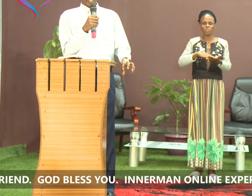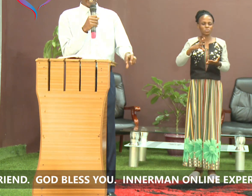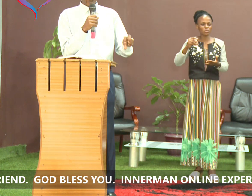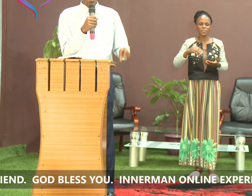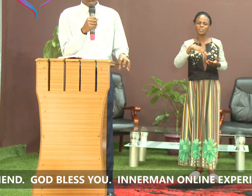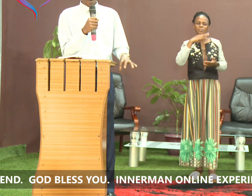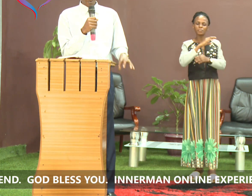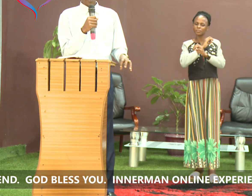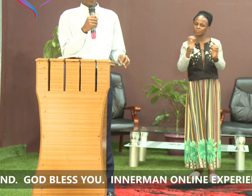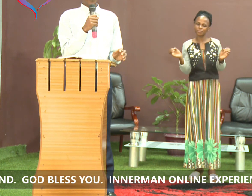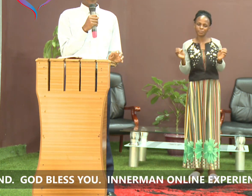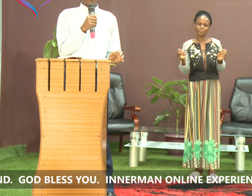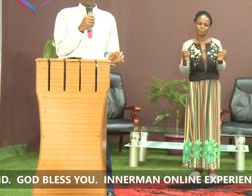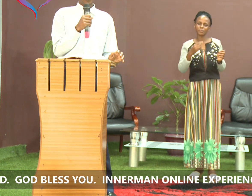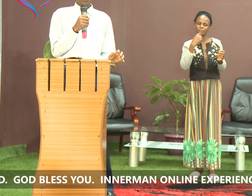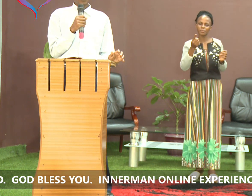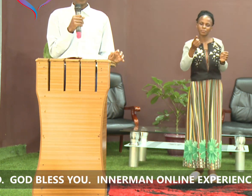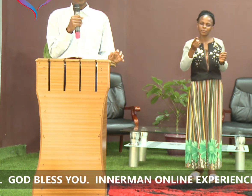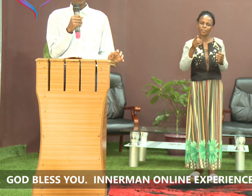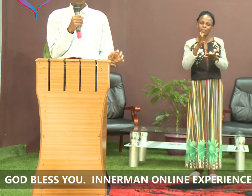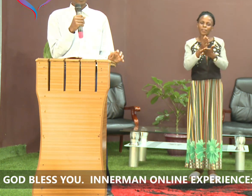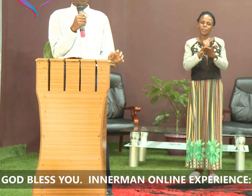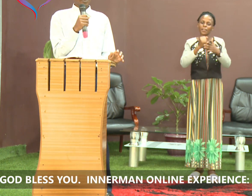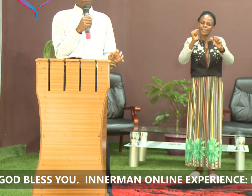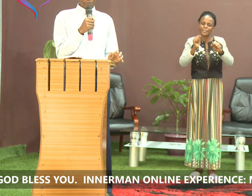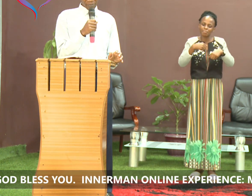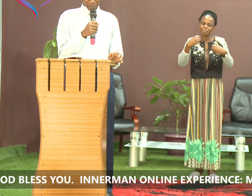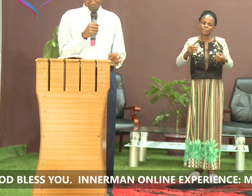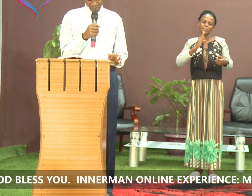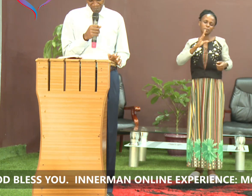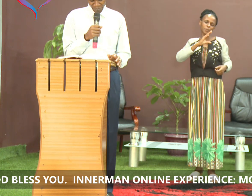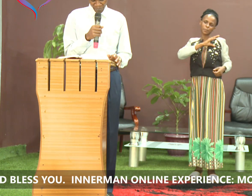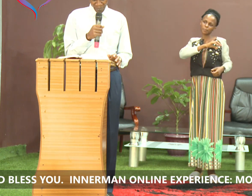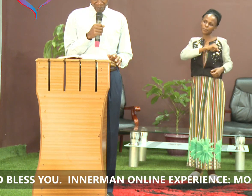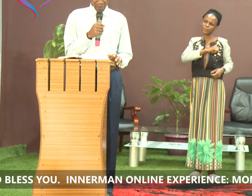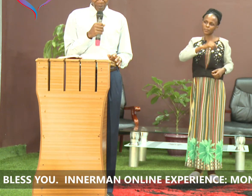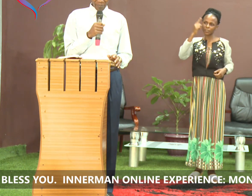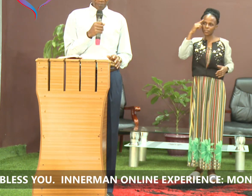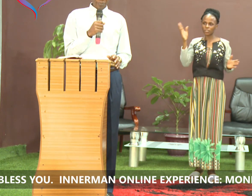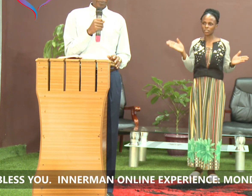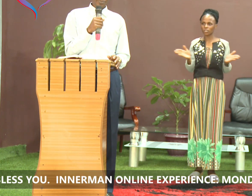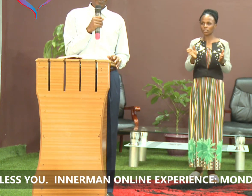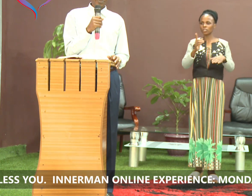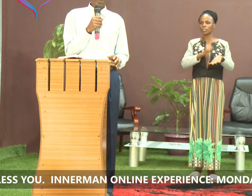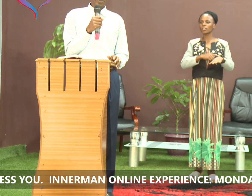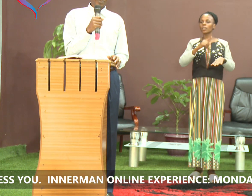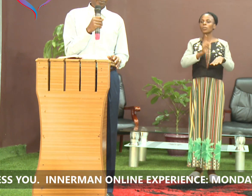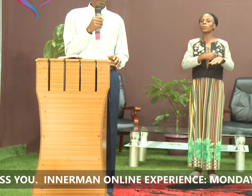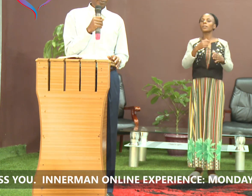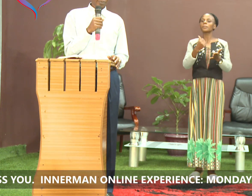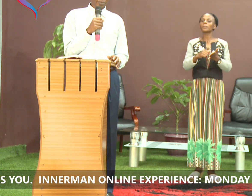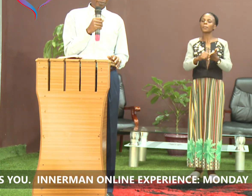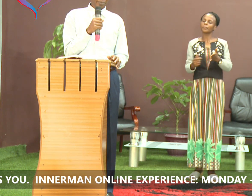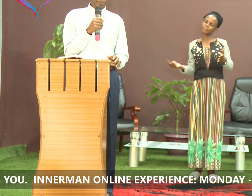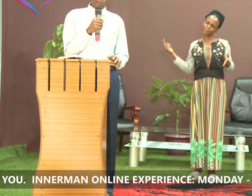we banywezeddwa ngabo. And he says they cannot, because they cannot endure for a while. When tribulation and